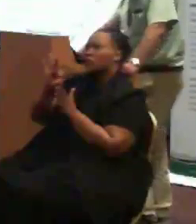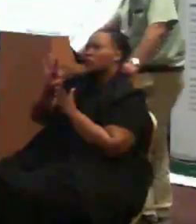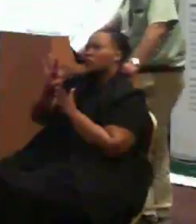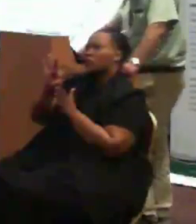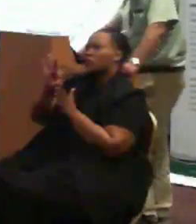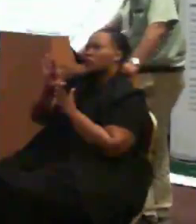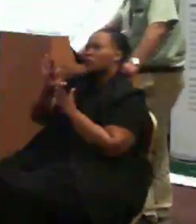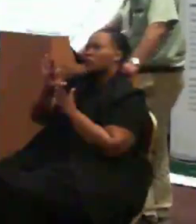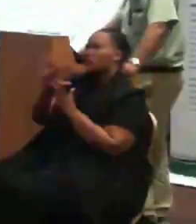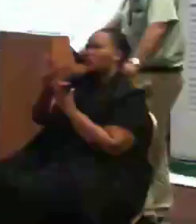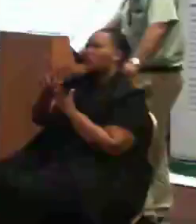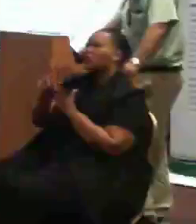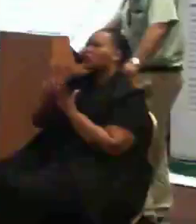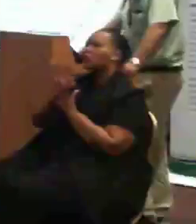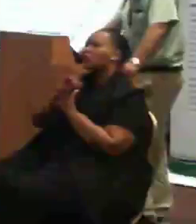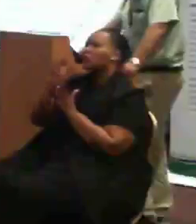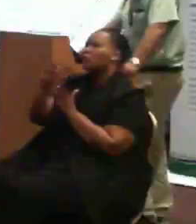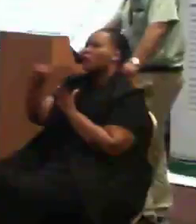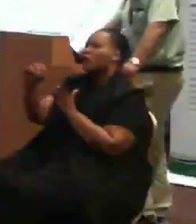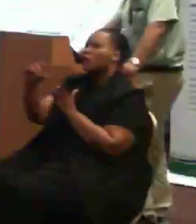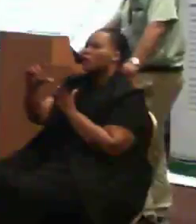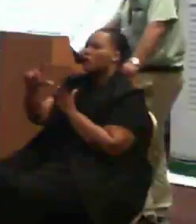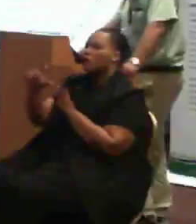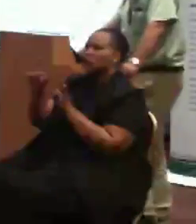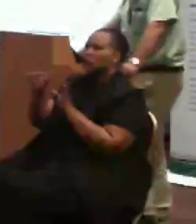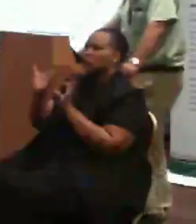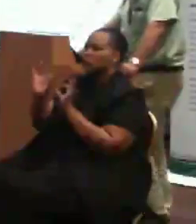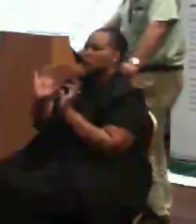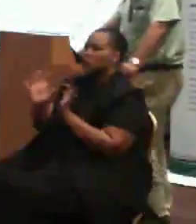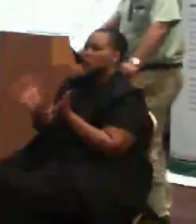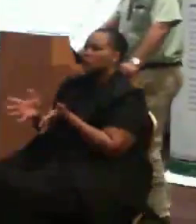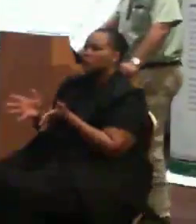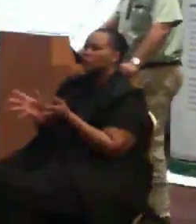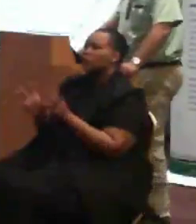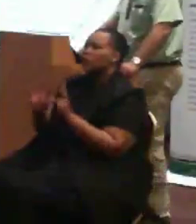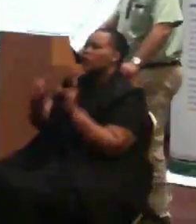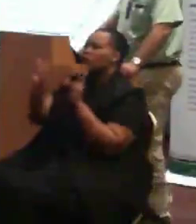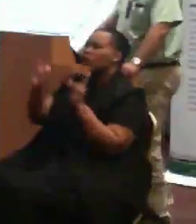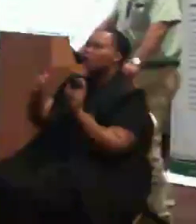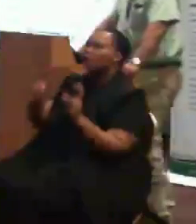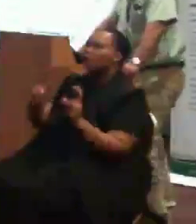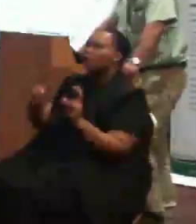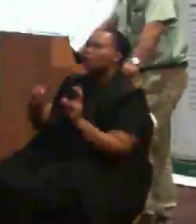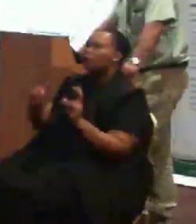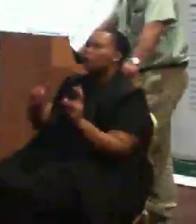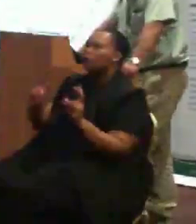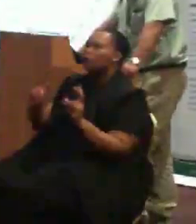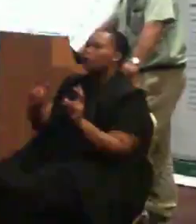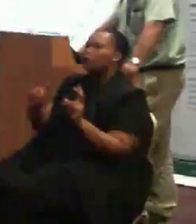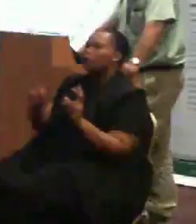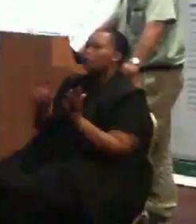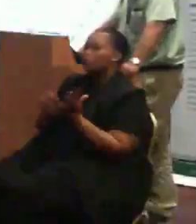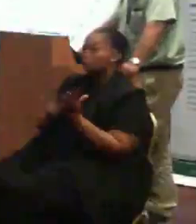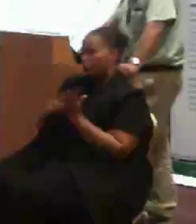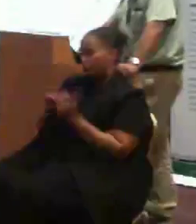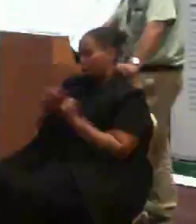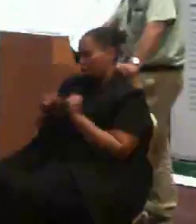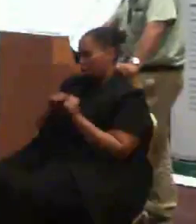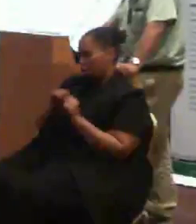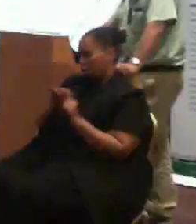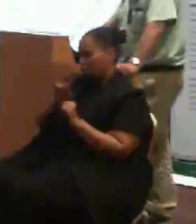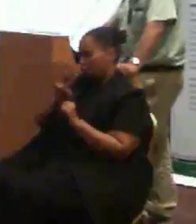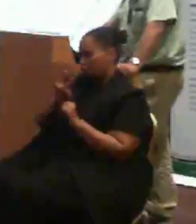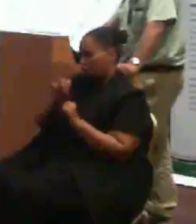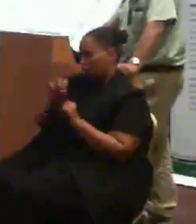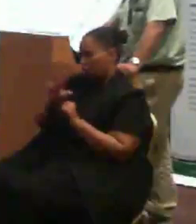megawatts is reliable. Eskom debt in 2008 was 51